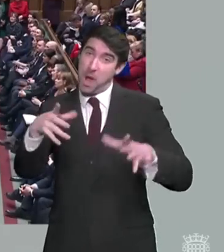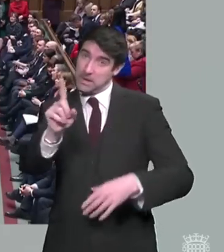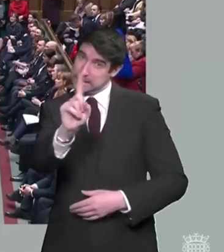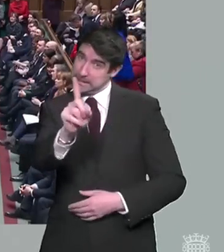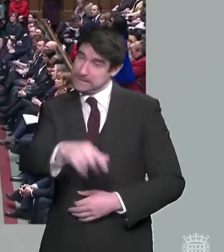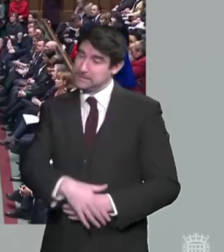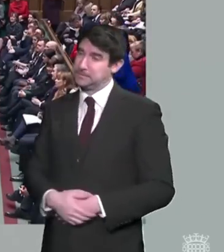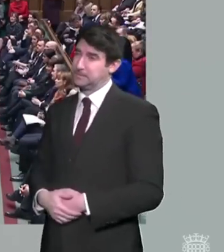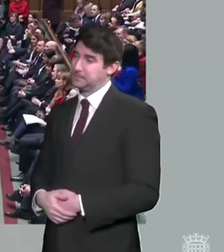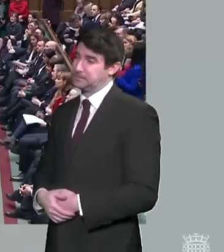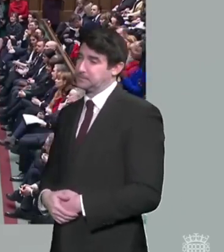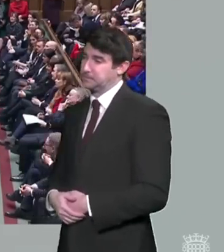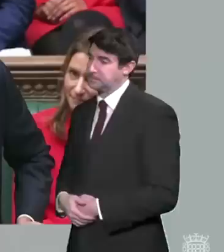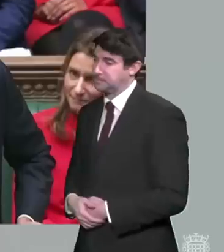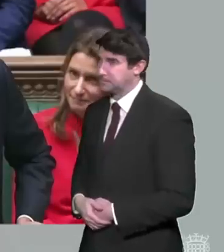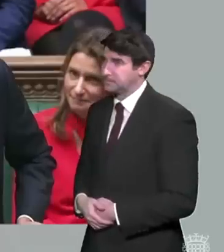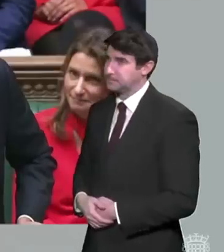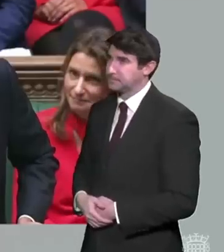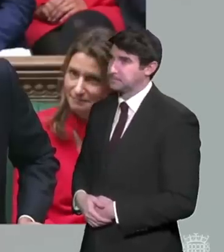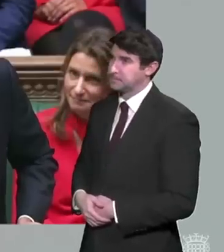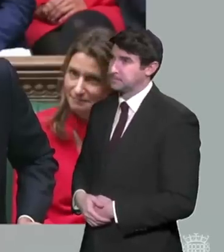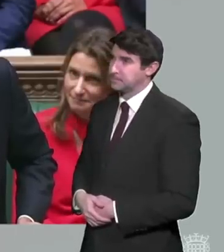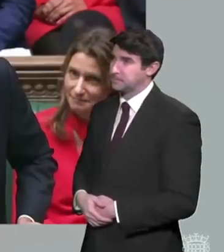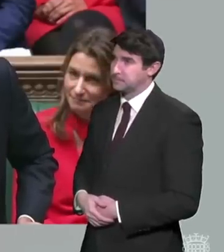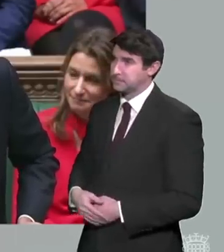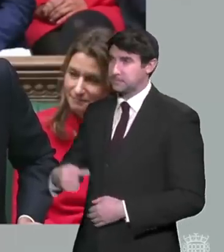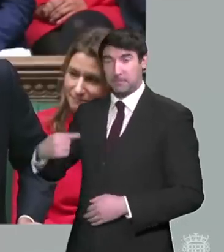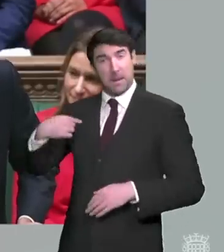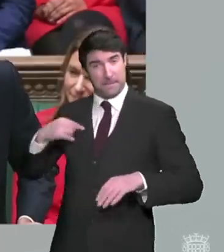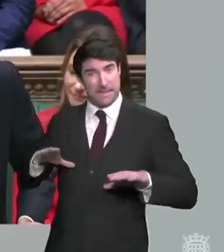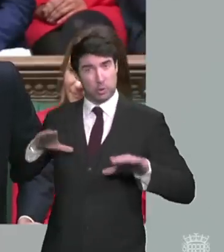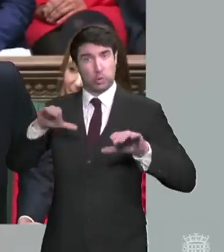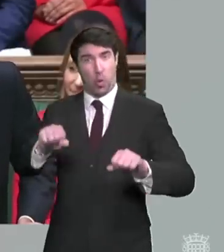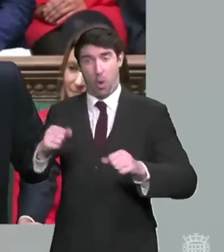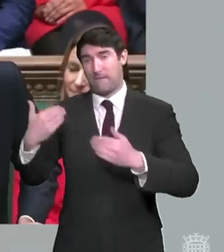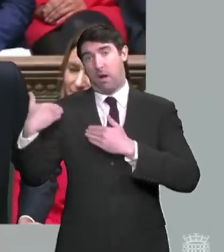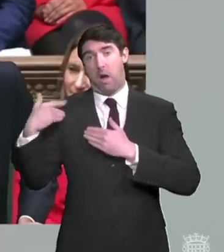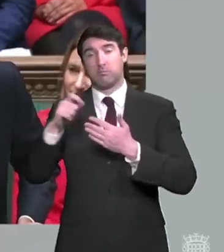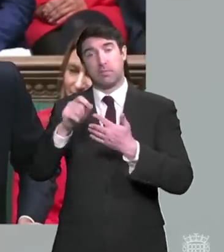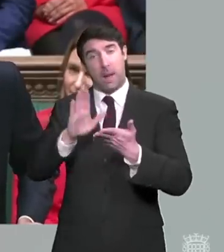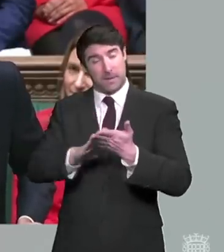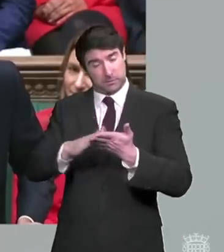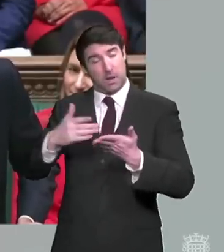first day that I took office, I said that mistakes had been made. But what we have